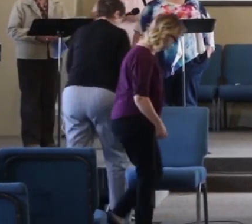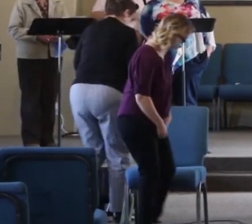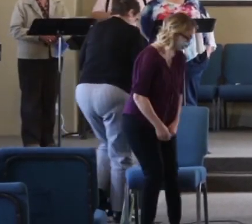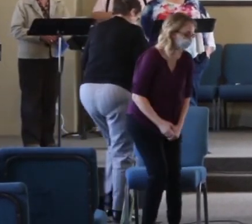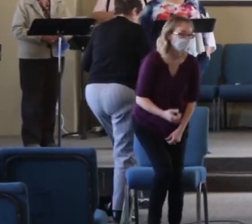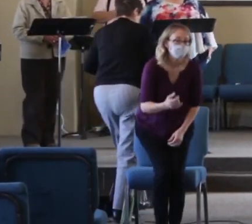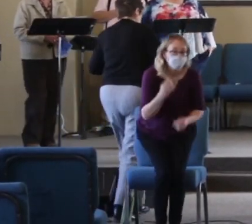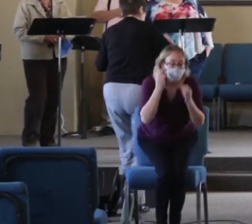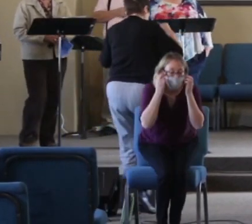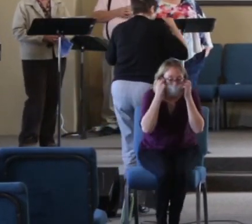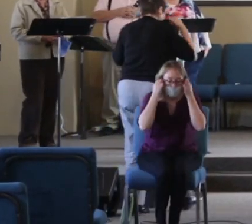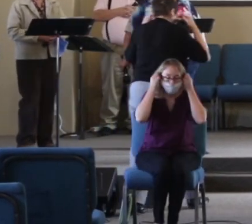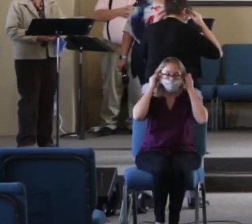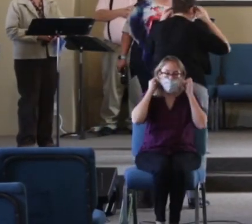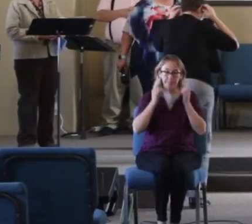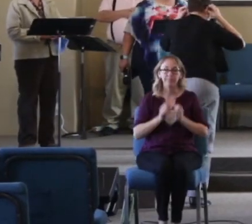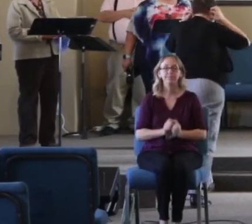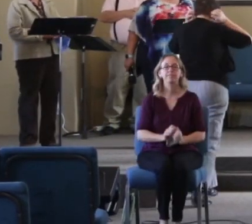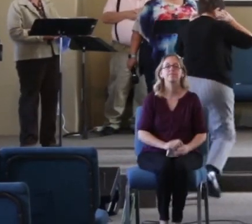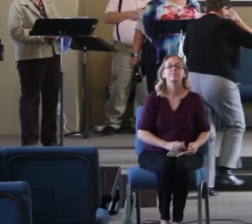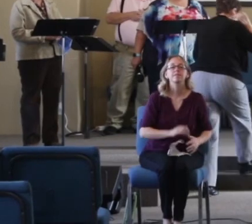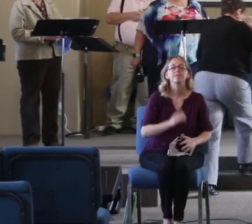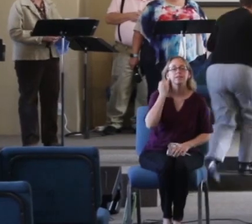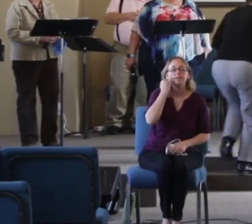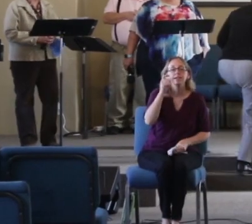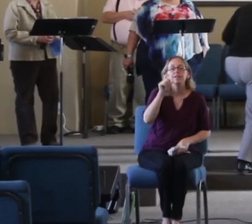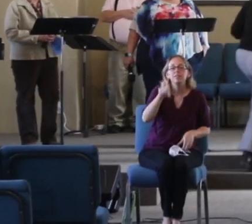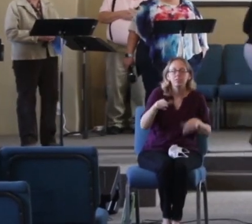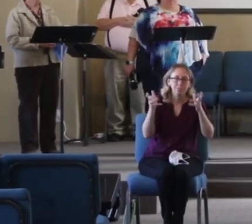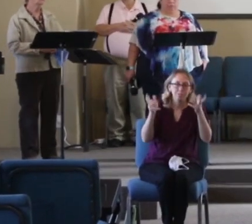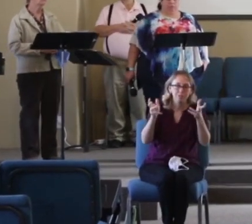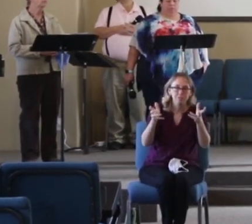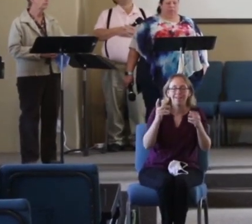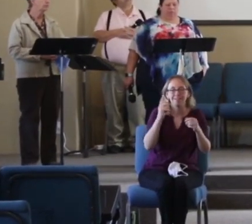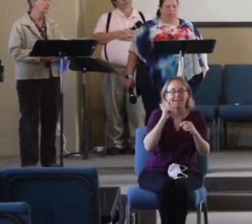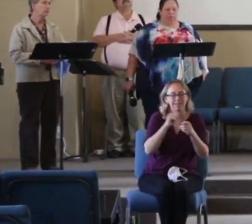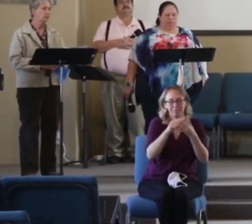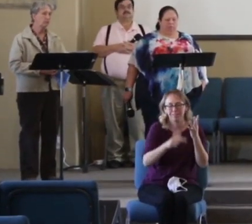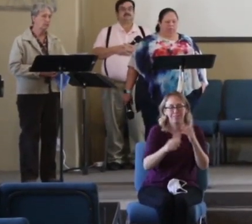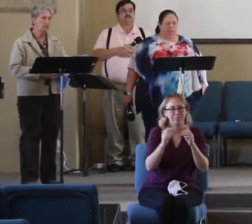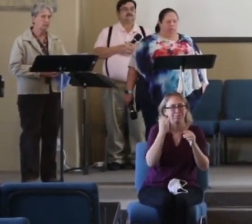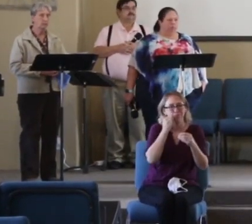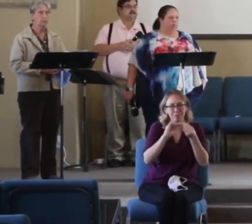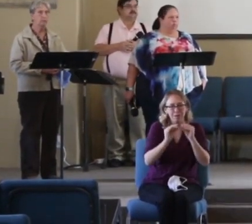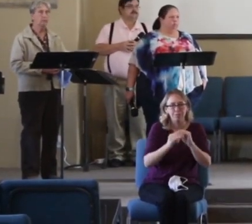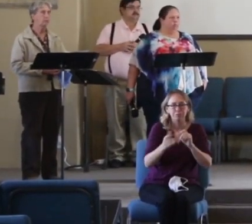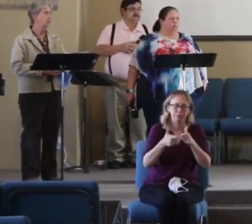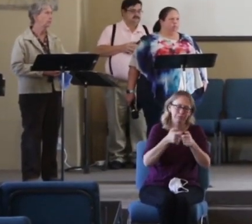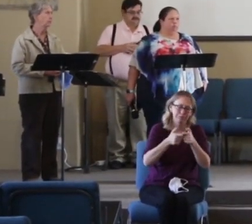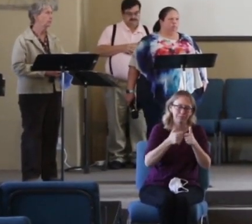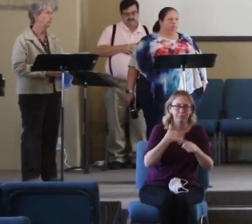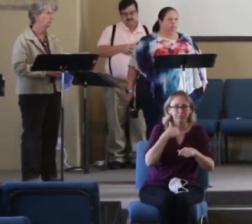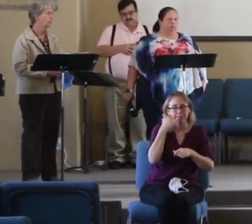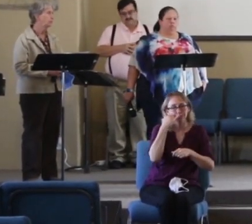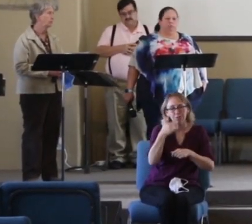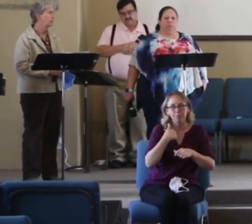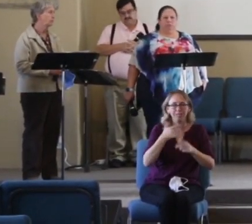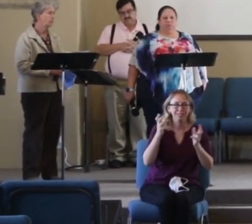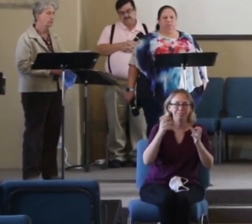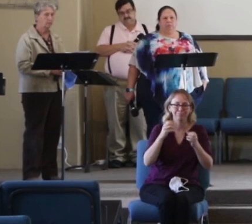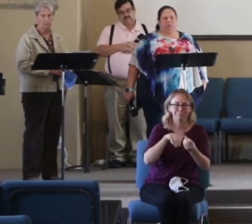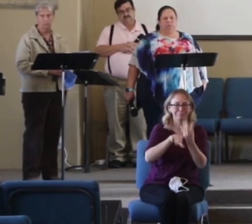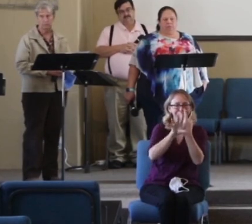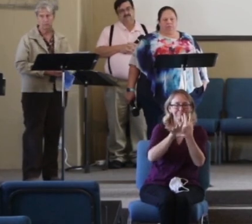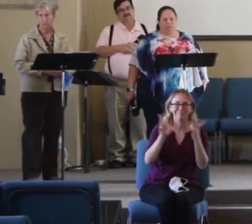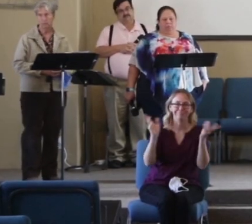They're all everywhere. You could know it. You can message me. You can Facebook message me. if you'd like to talk to someone, let me chat with you. Let me